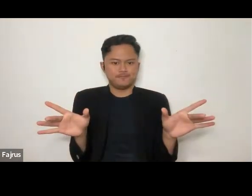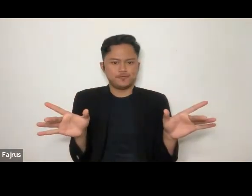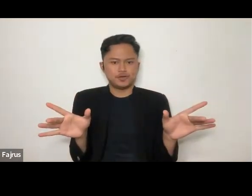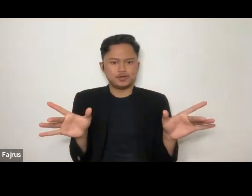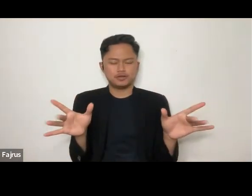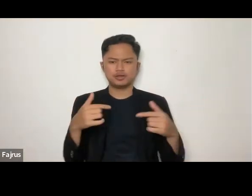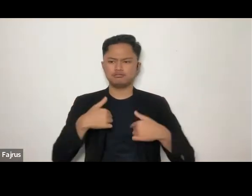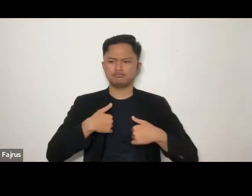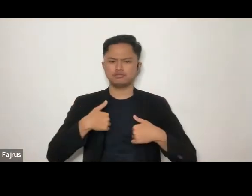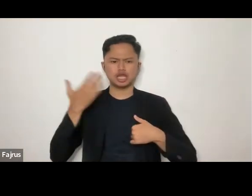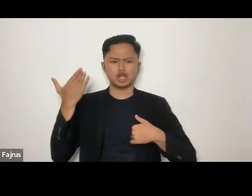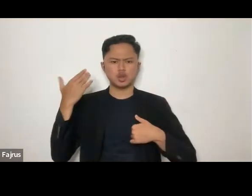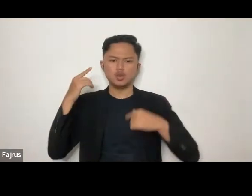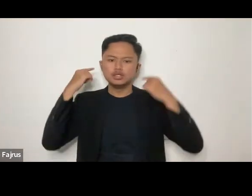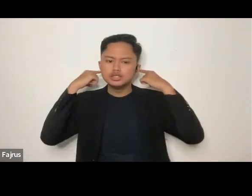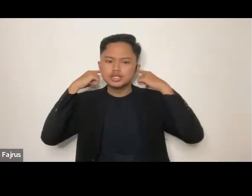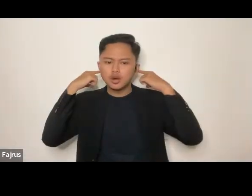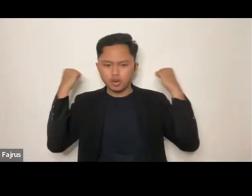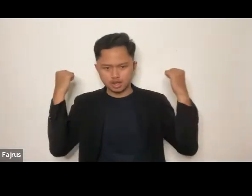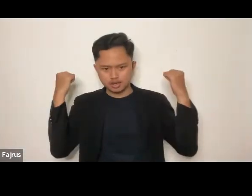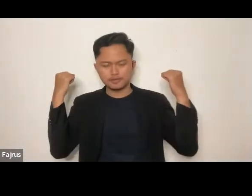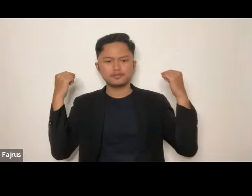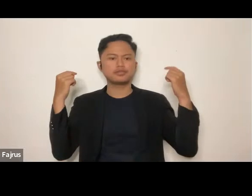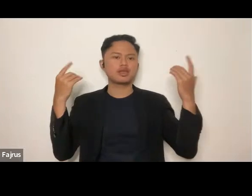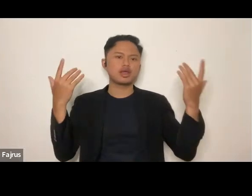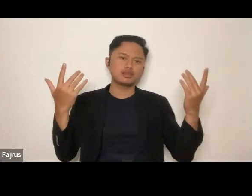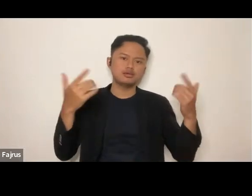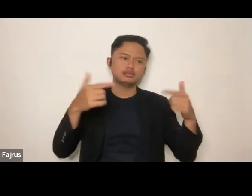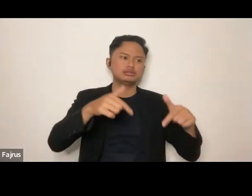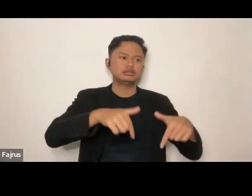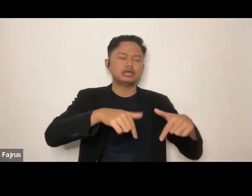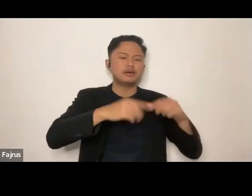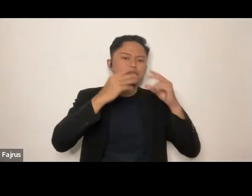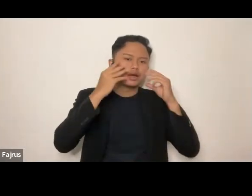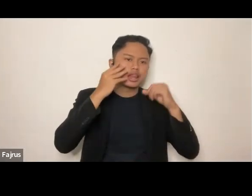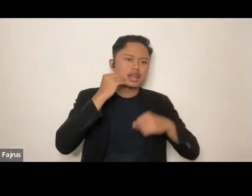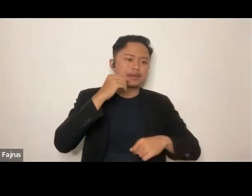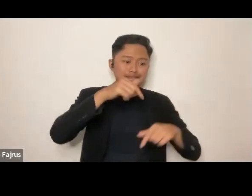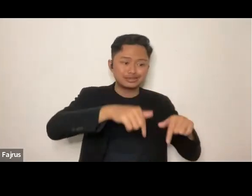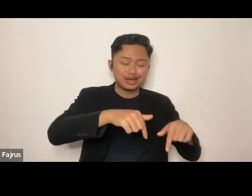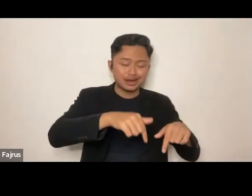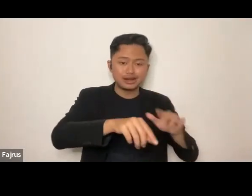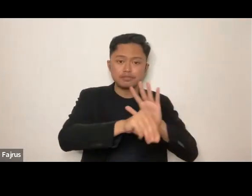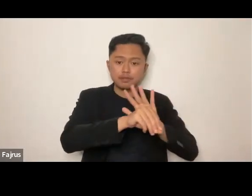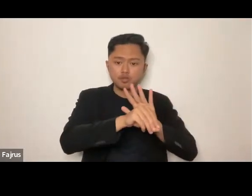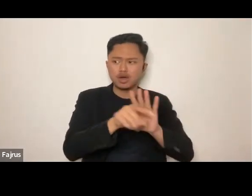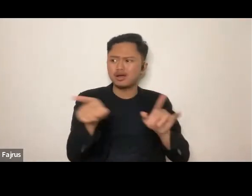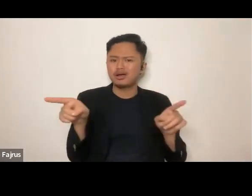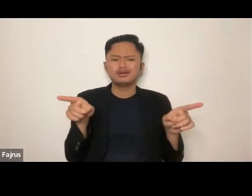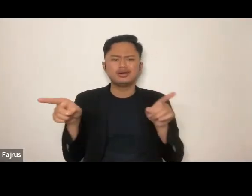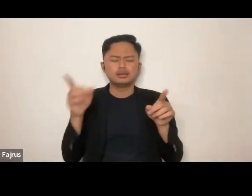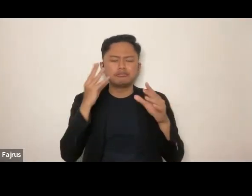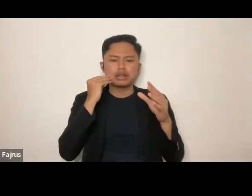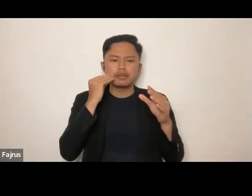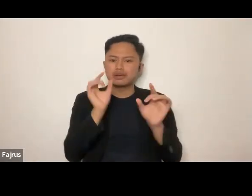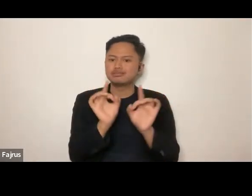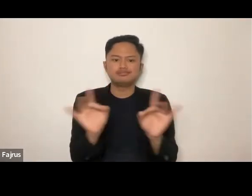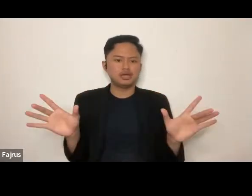in Java and what I'm experiencing right now in West Papua. So